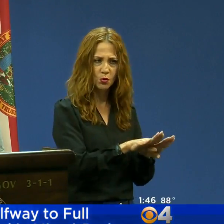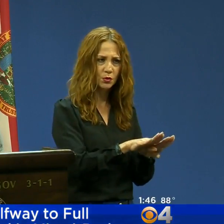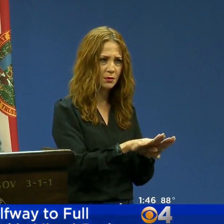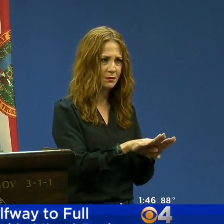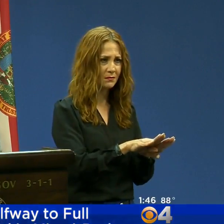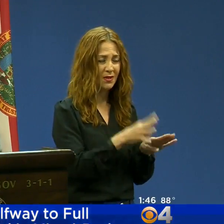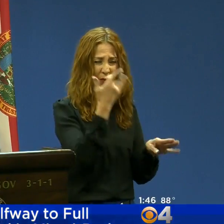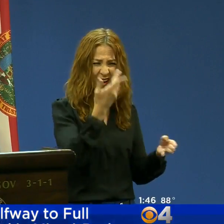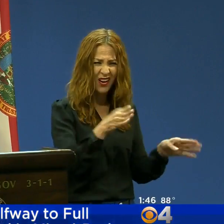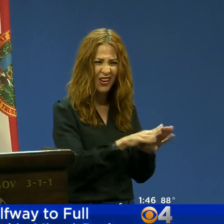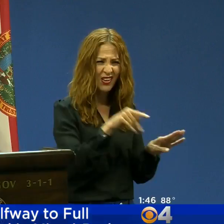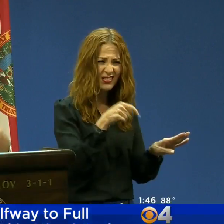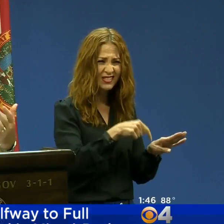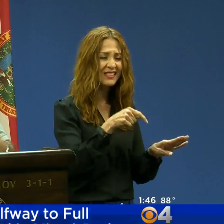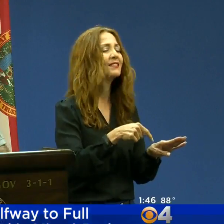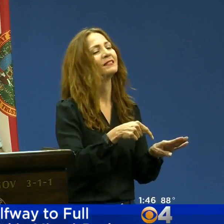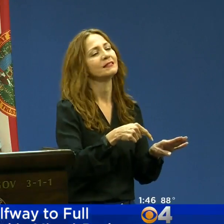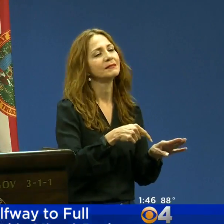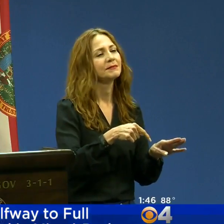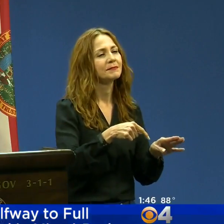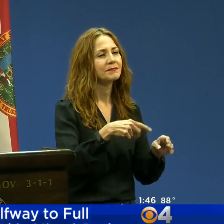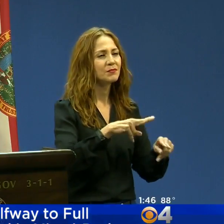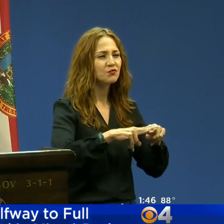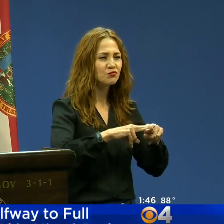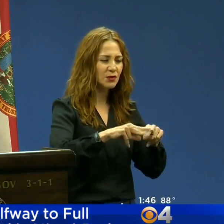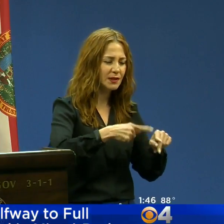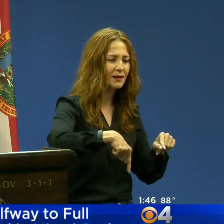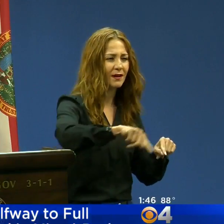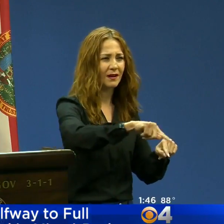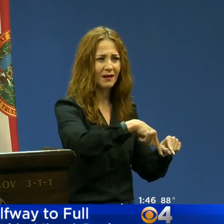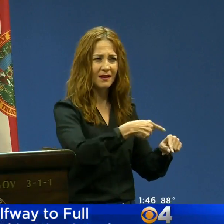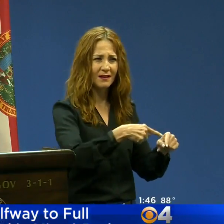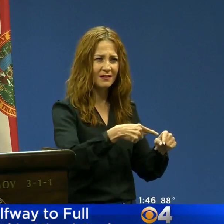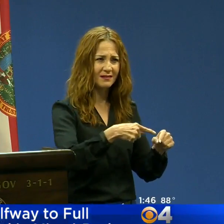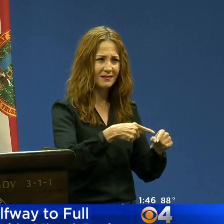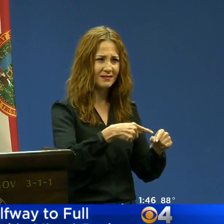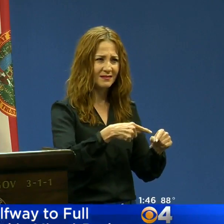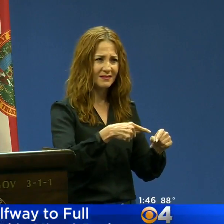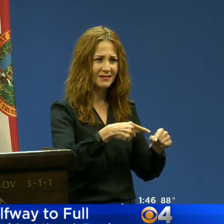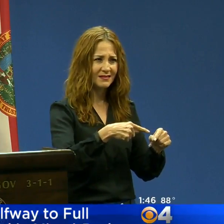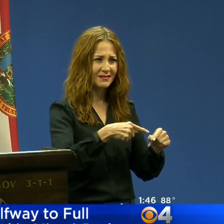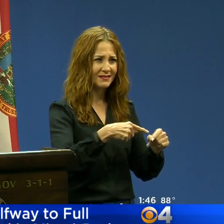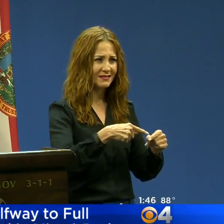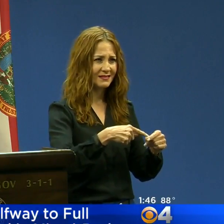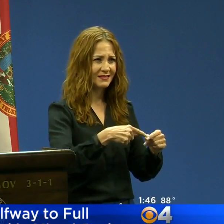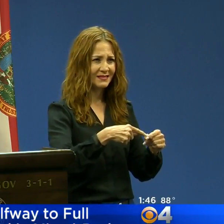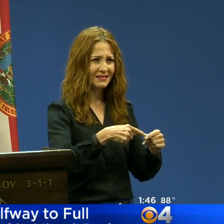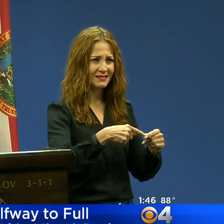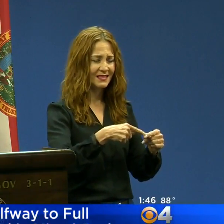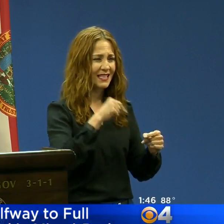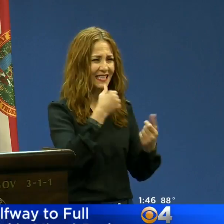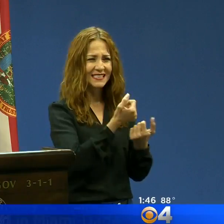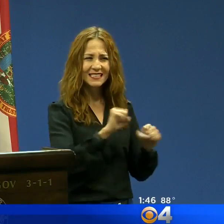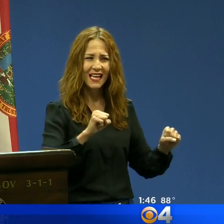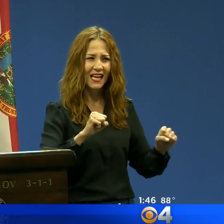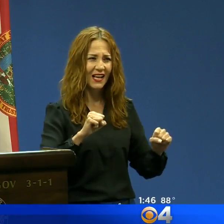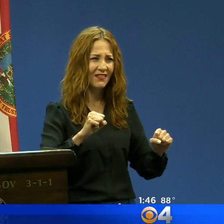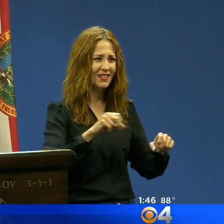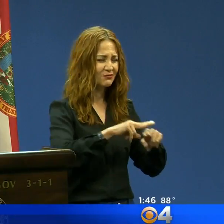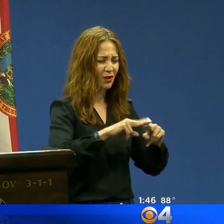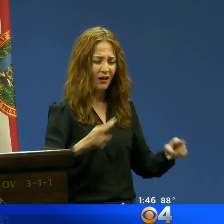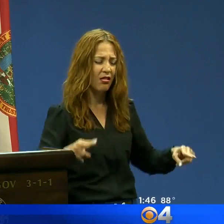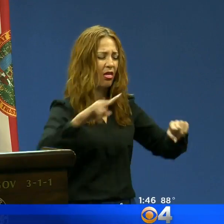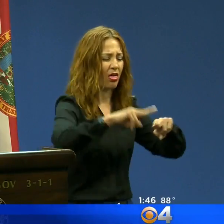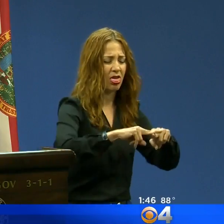there is a crane hanging over one of our Metro Mover stations and it's not safe. Approximately 50 Metro bus routes are